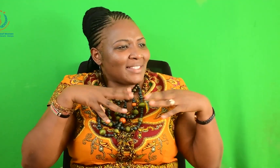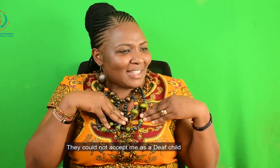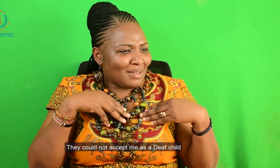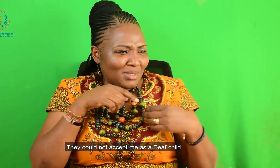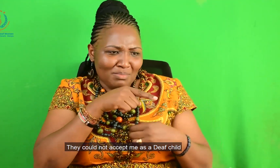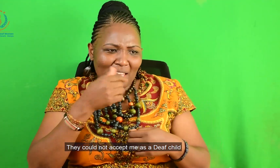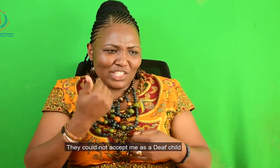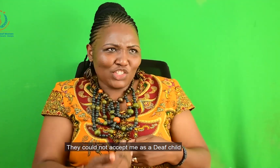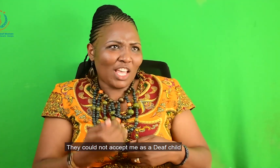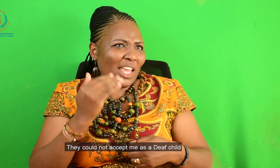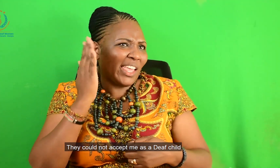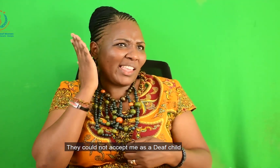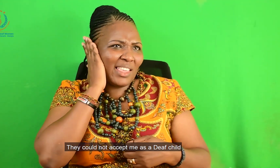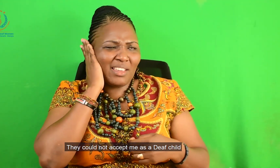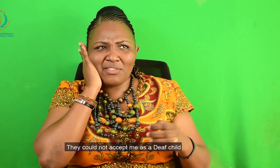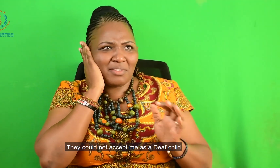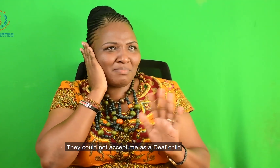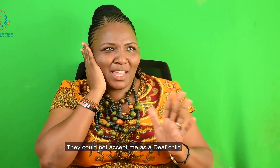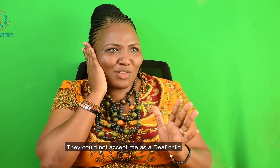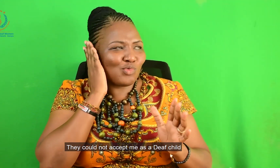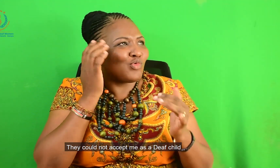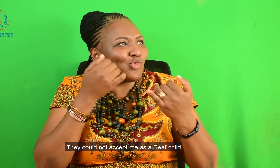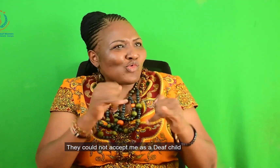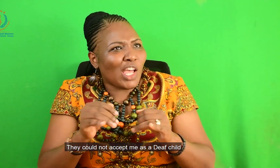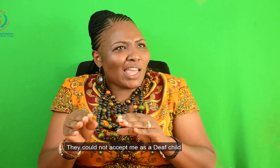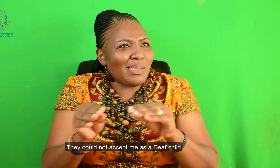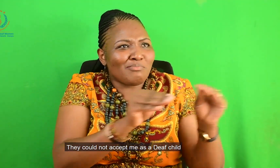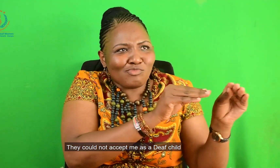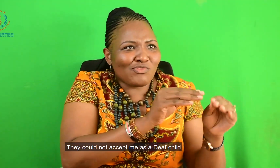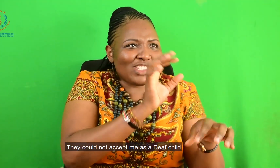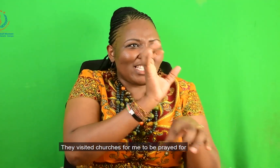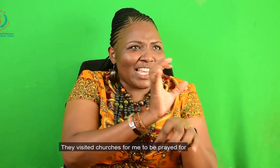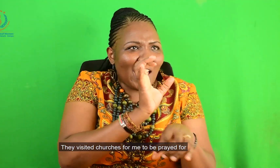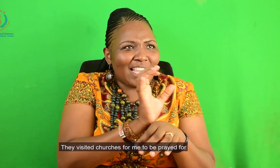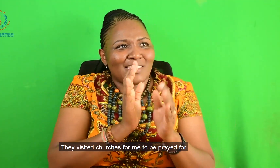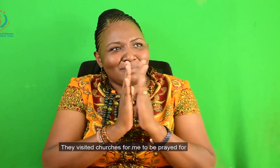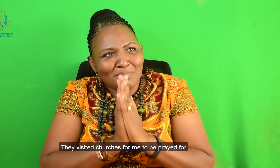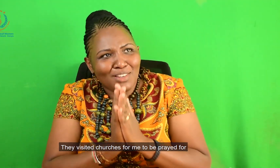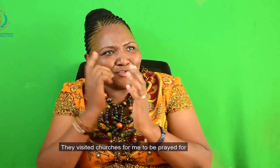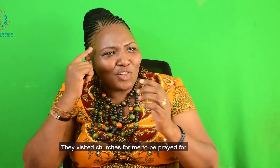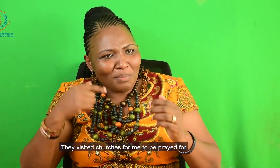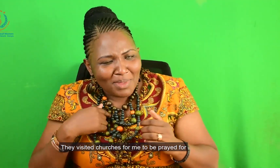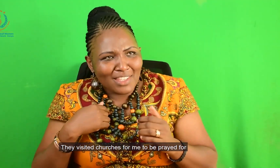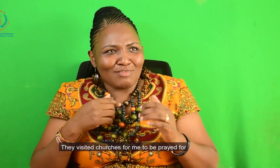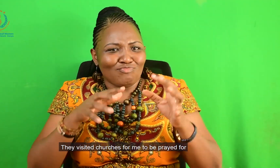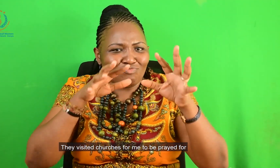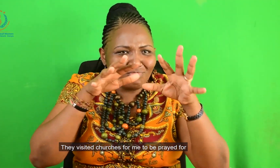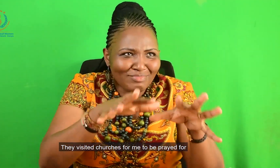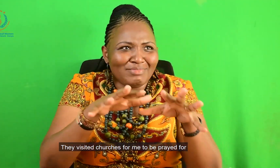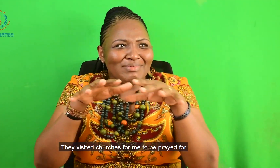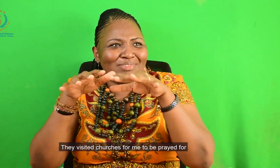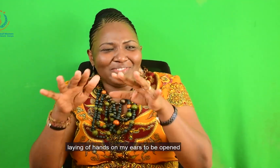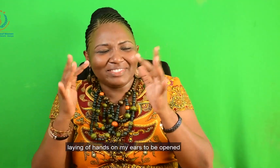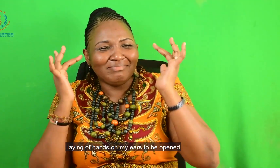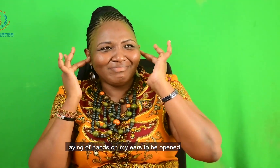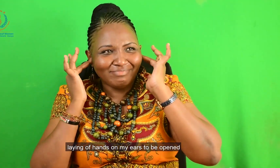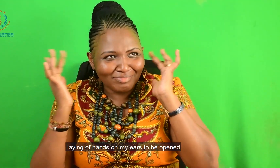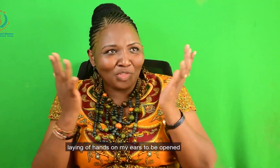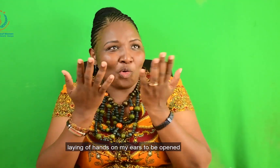They could not accept me as a deaf child. They visited churches for me to be prayed for, laying of hands on